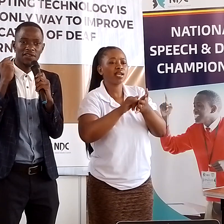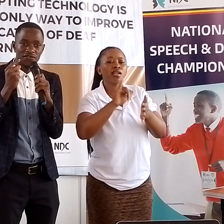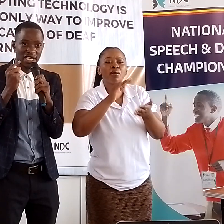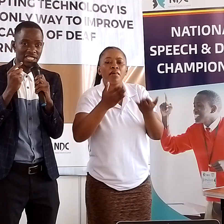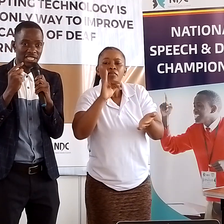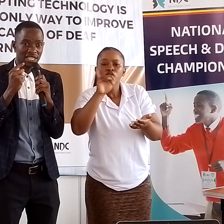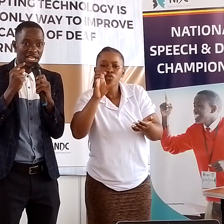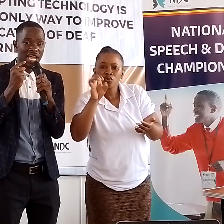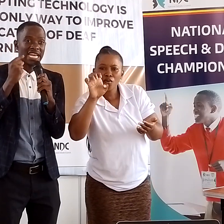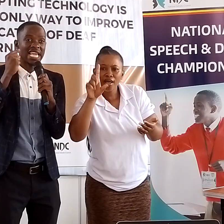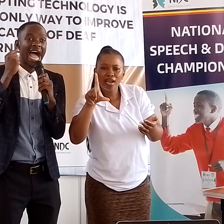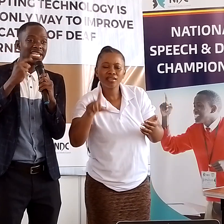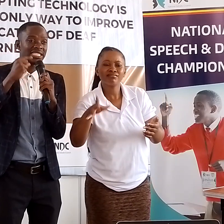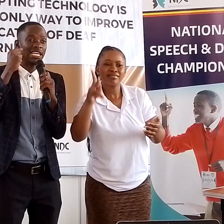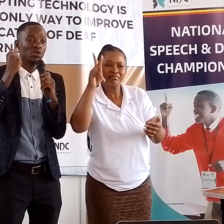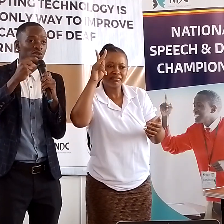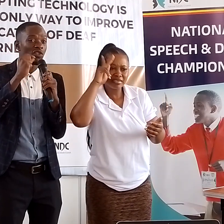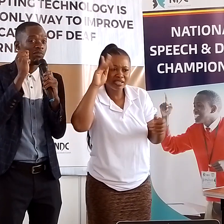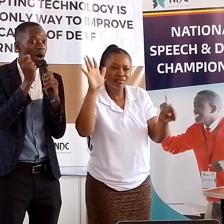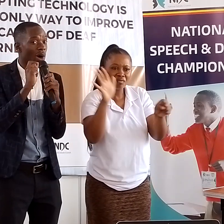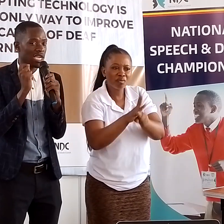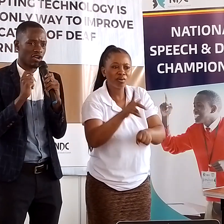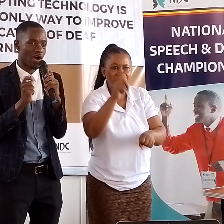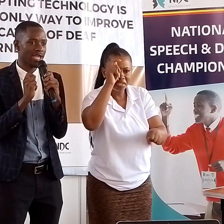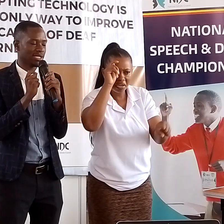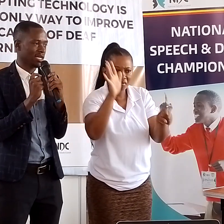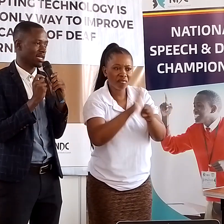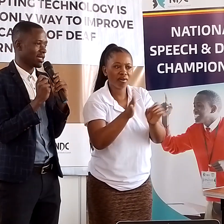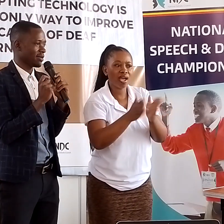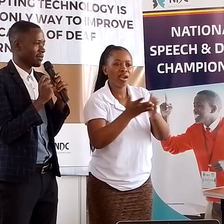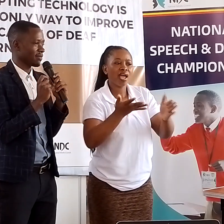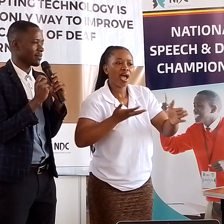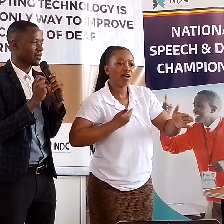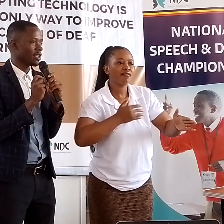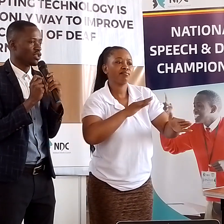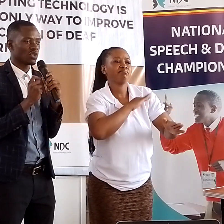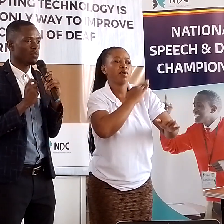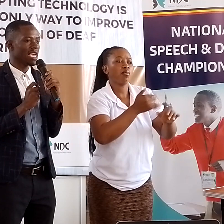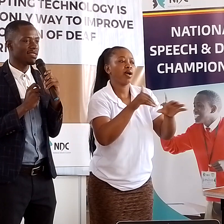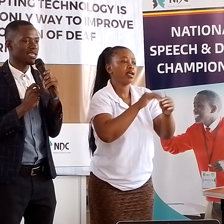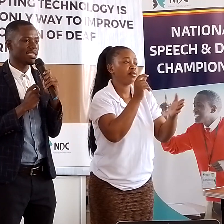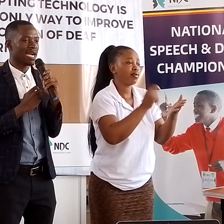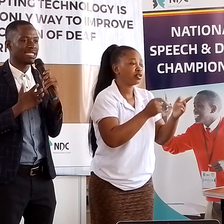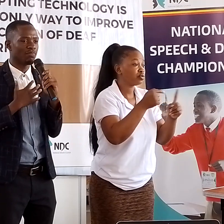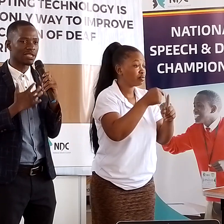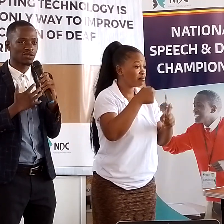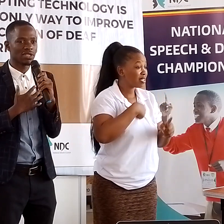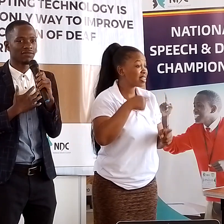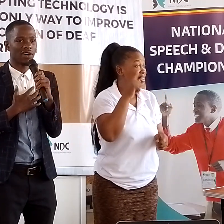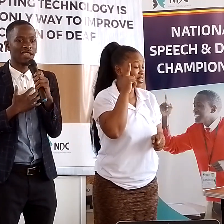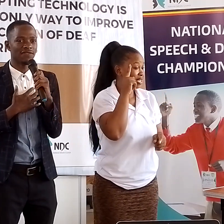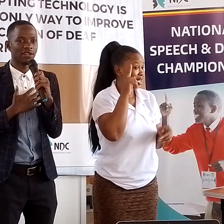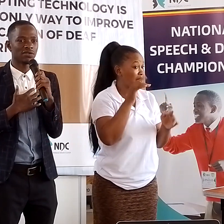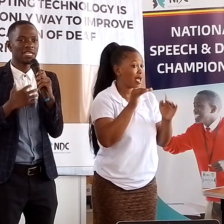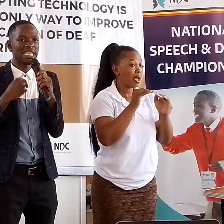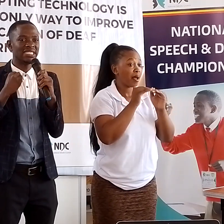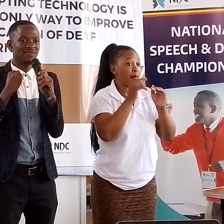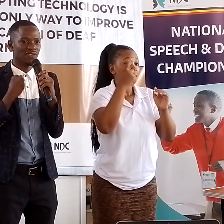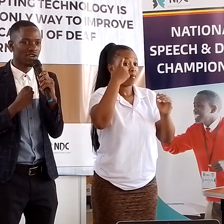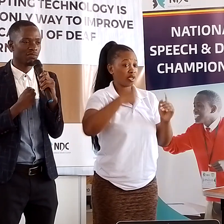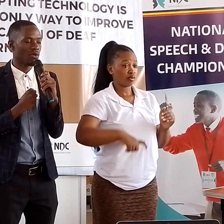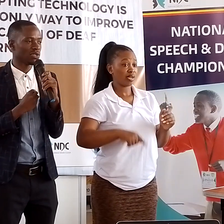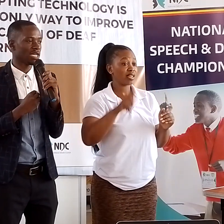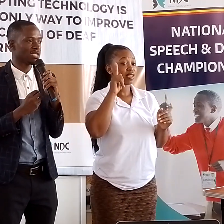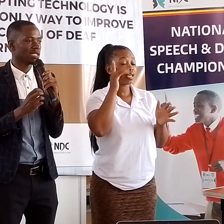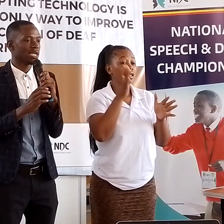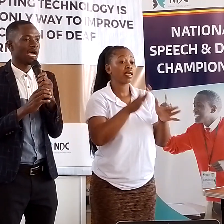very gifted and he has a lot of power in writing? So to me, I think at a personal level, I feel it's